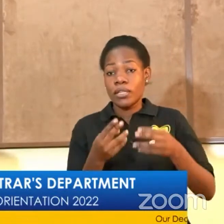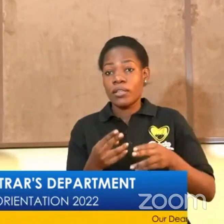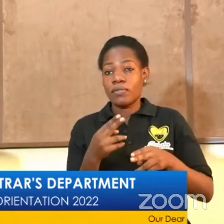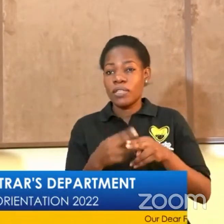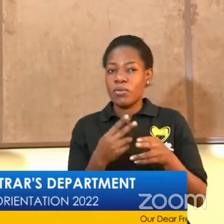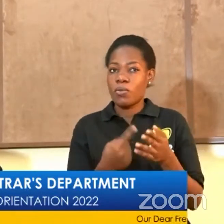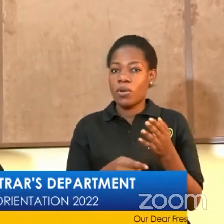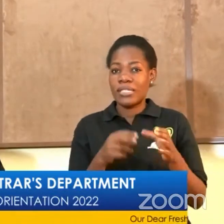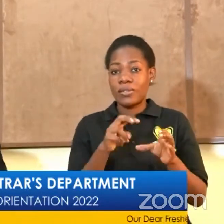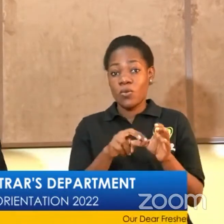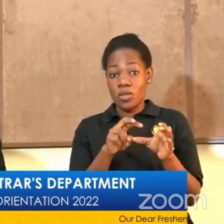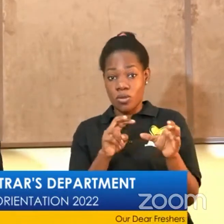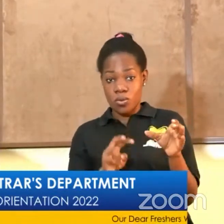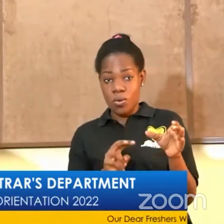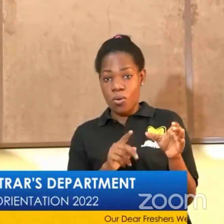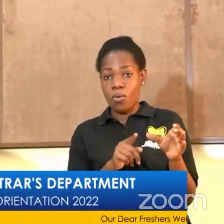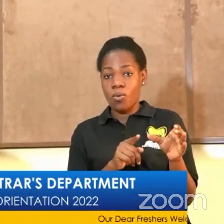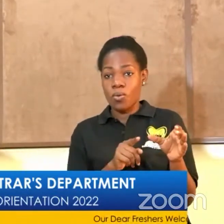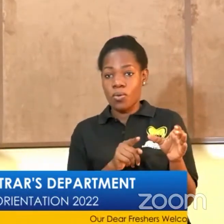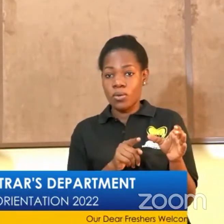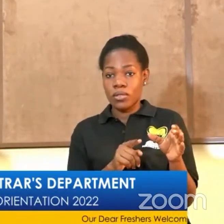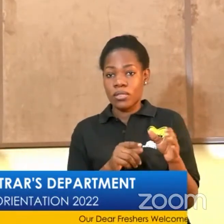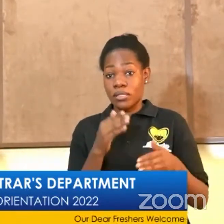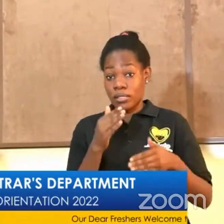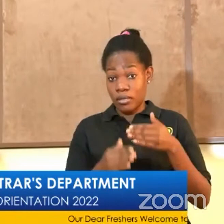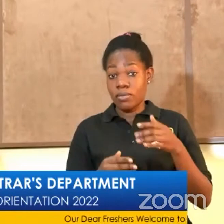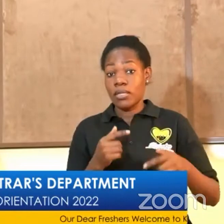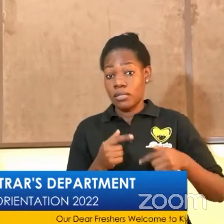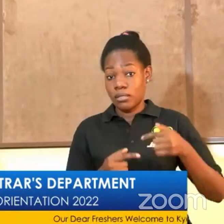in our semester system.